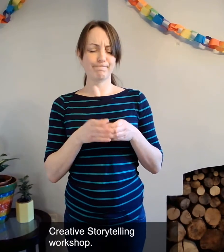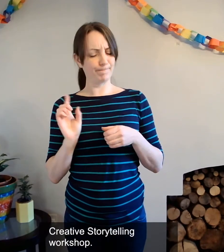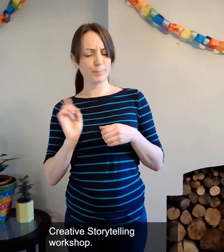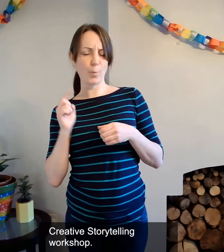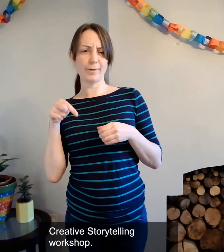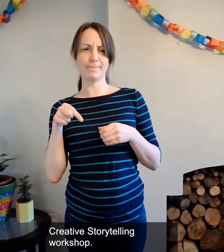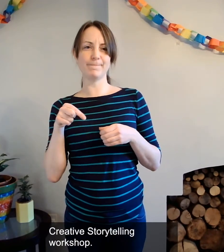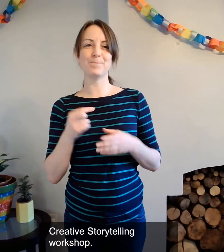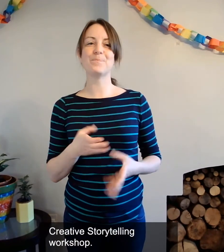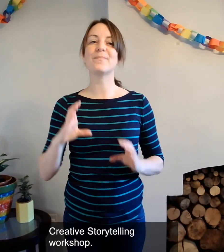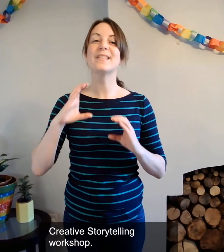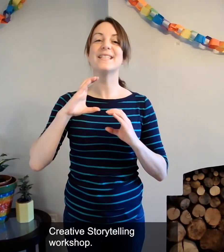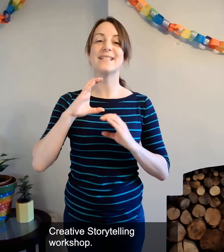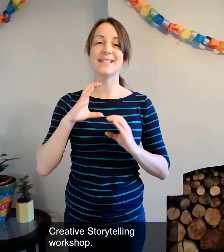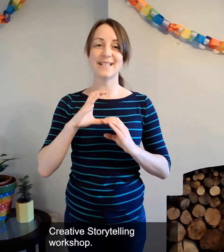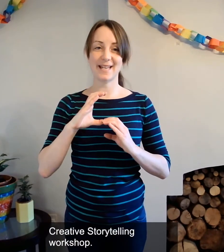Creative Storytelling workshop.